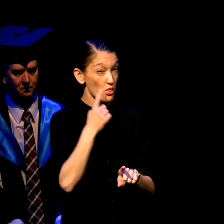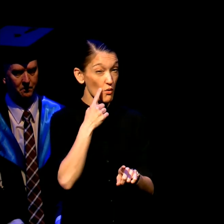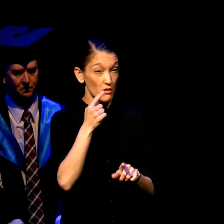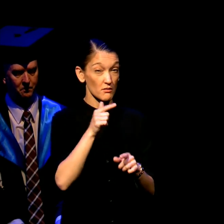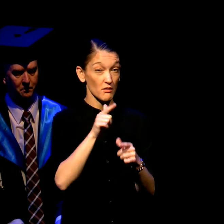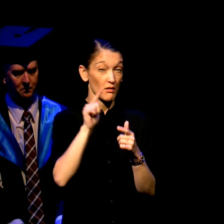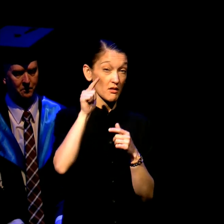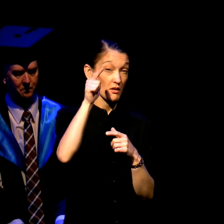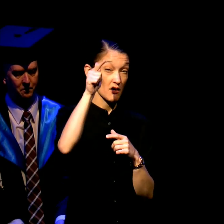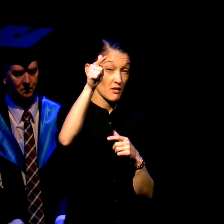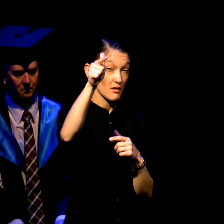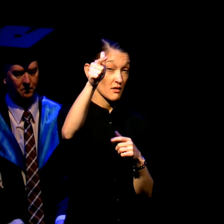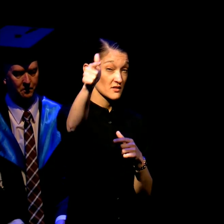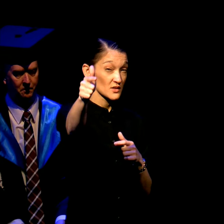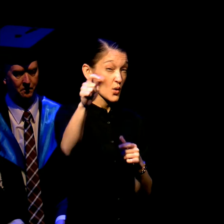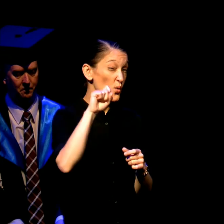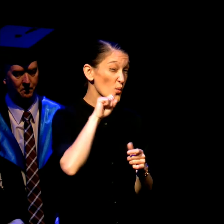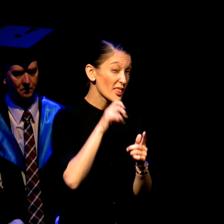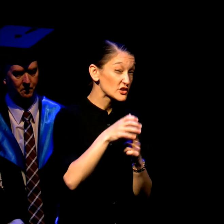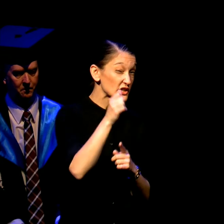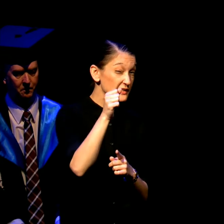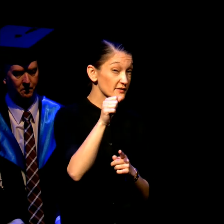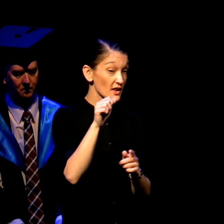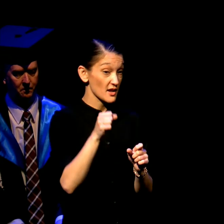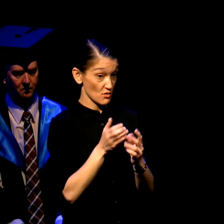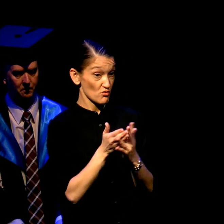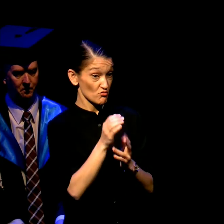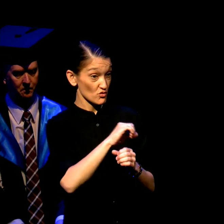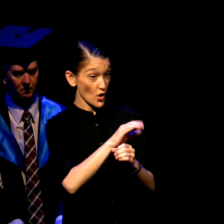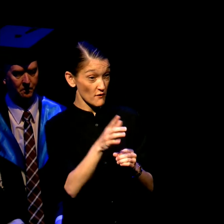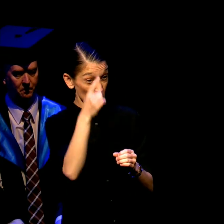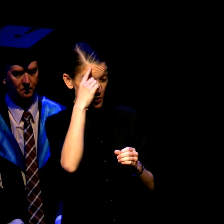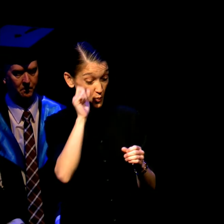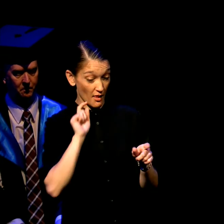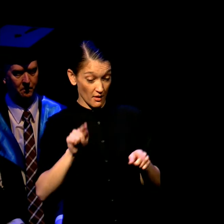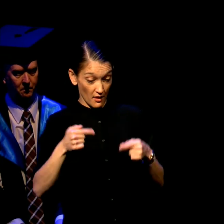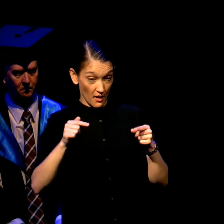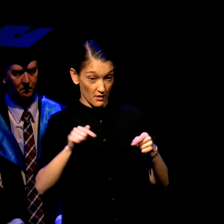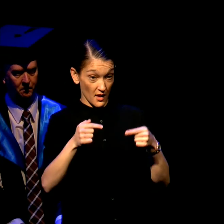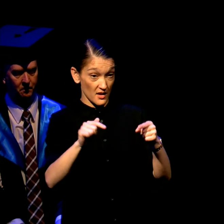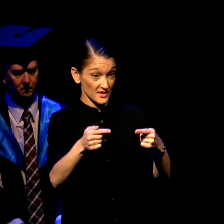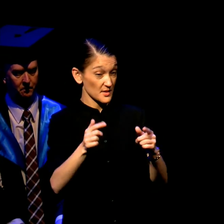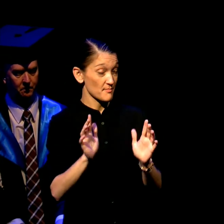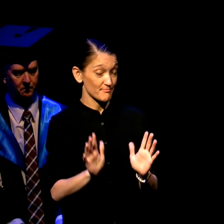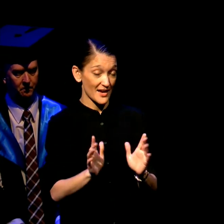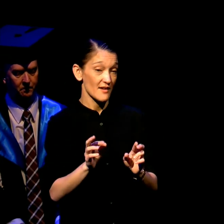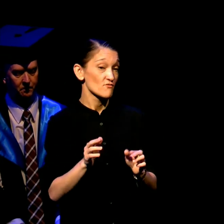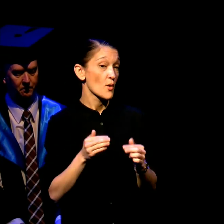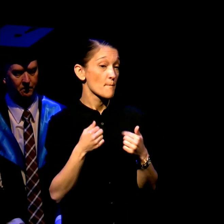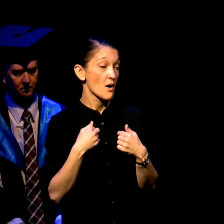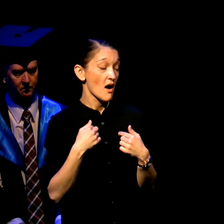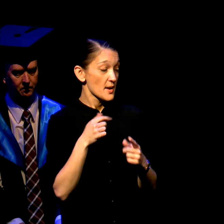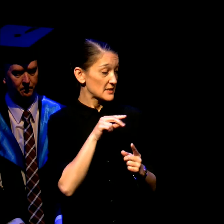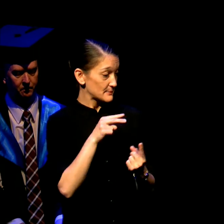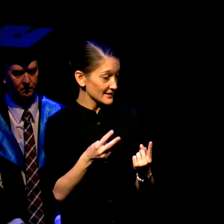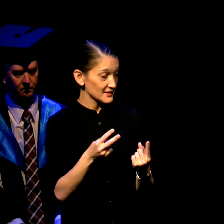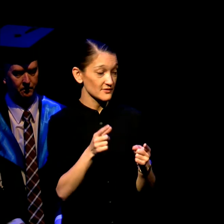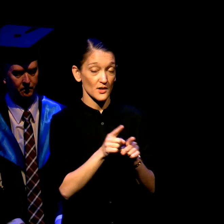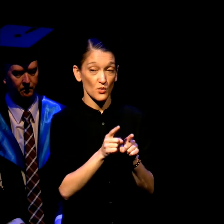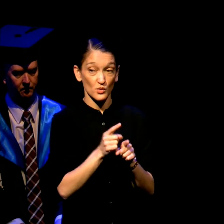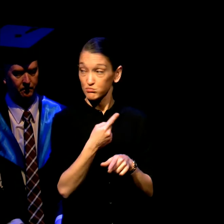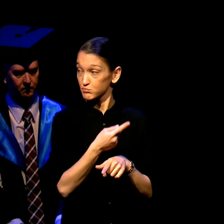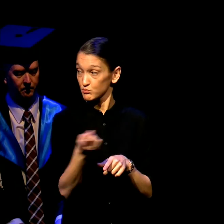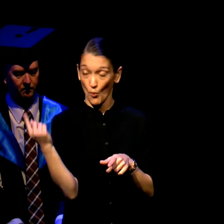in the distance at many times, and particularly through COVID, you've had a number of challenges. But from me and from the all of the people at